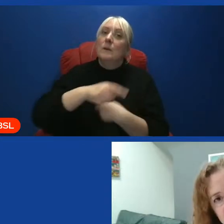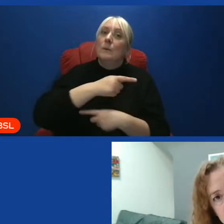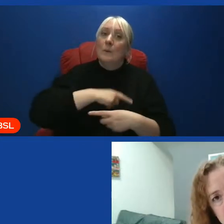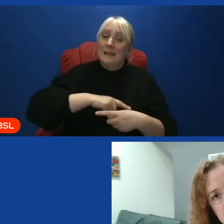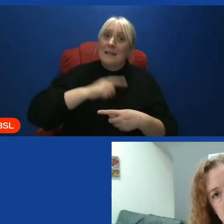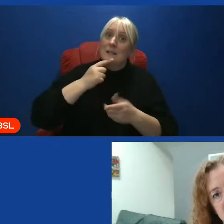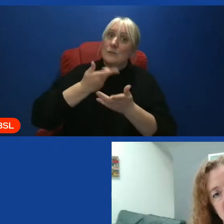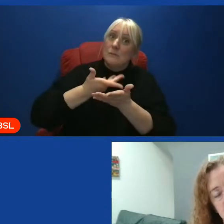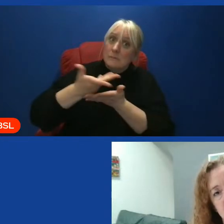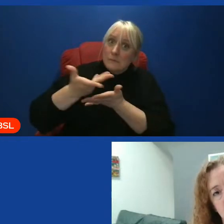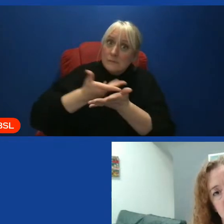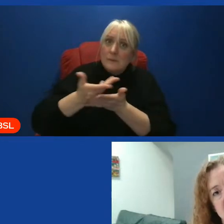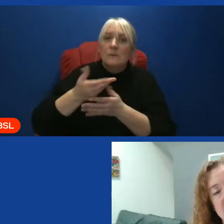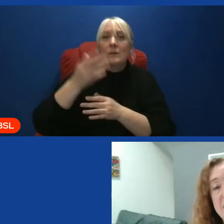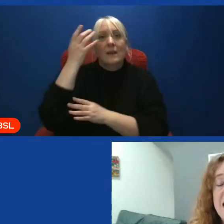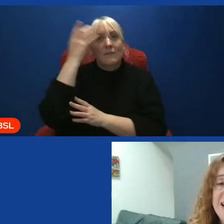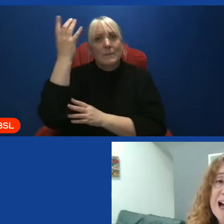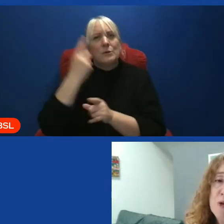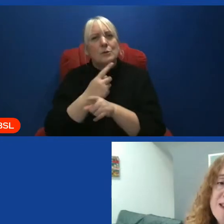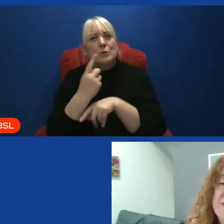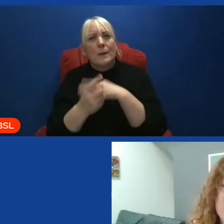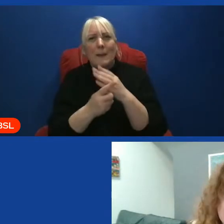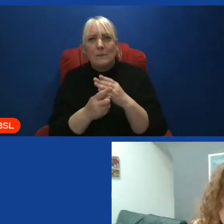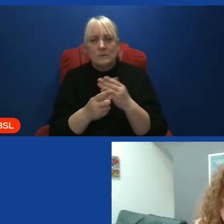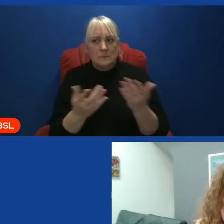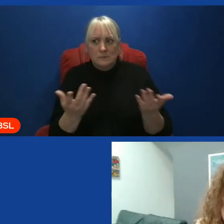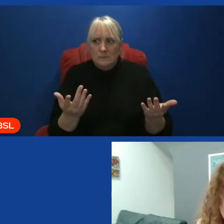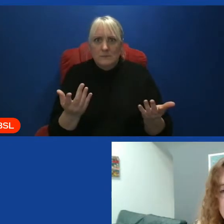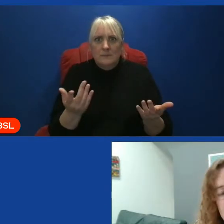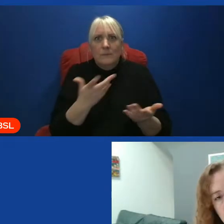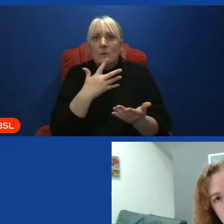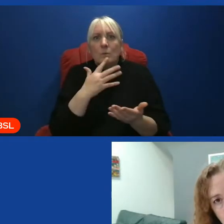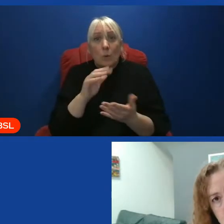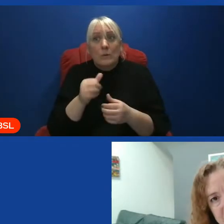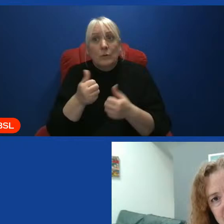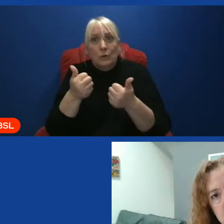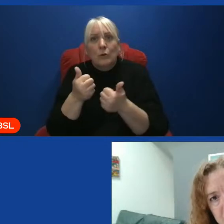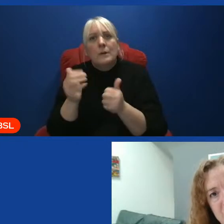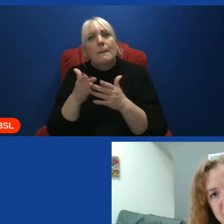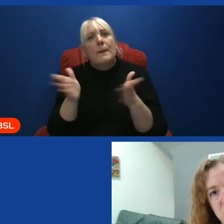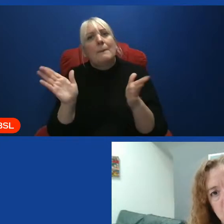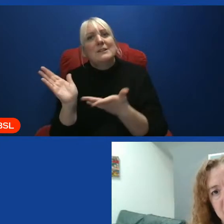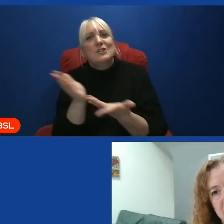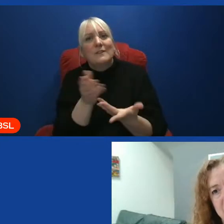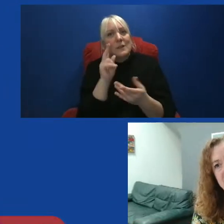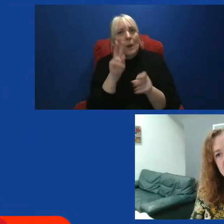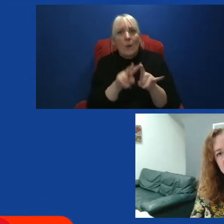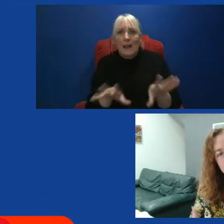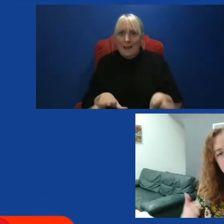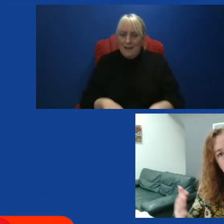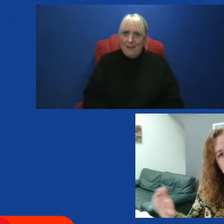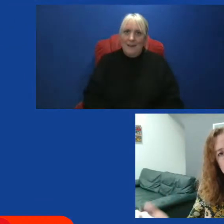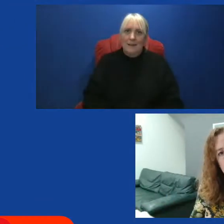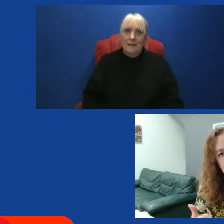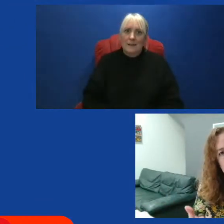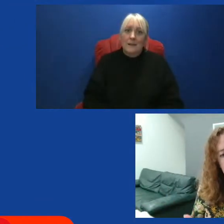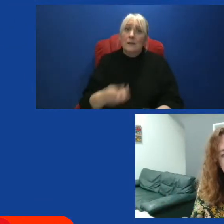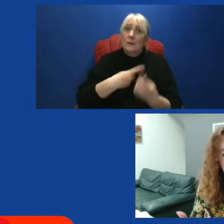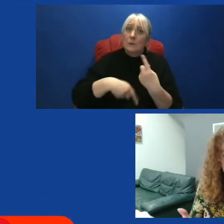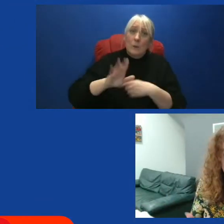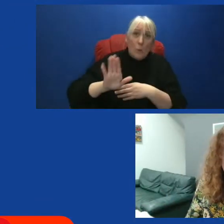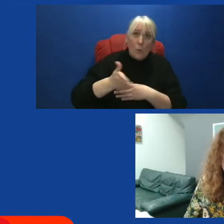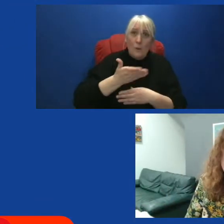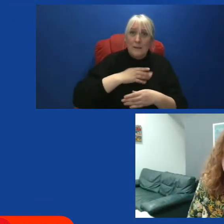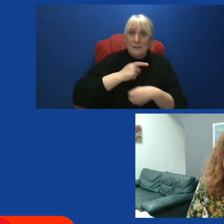what investment in public services look like, and how there is an alternative. And I think if we all play our part in doing that, so that when I meet